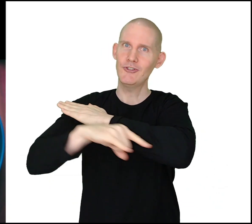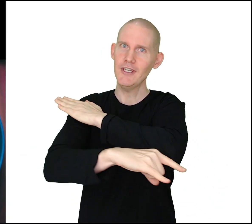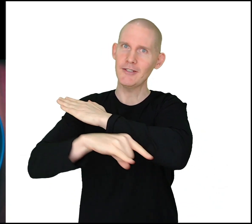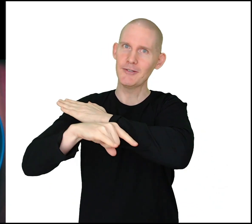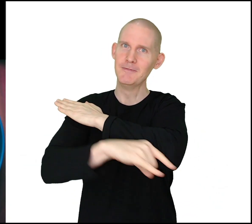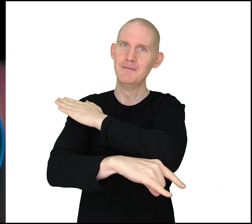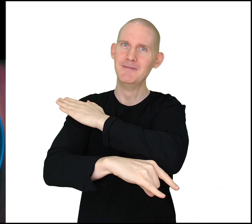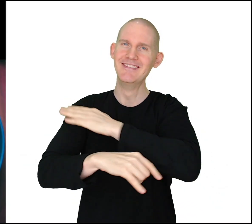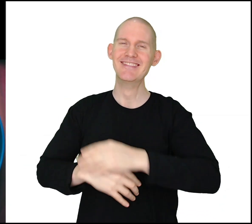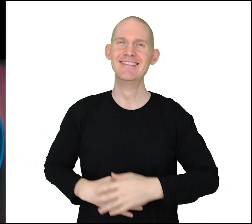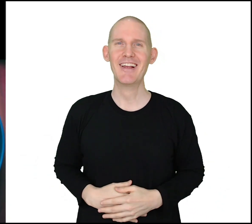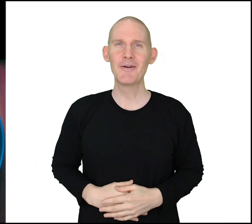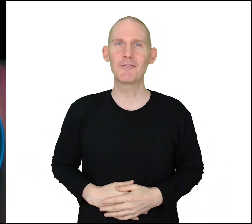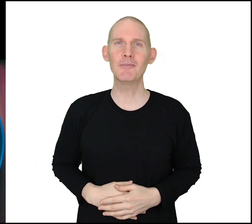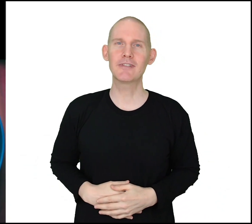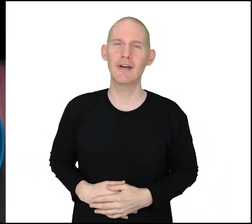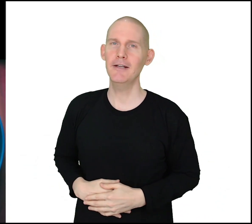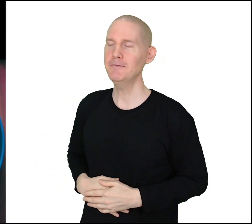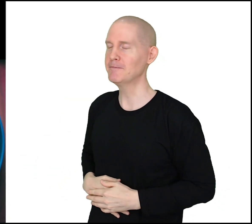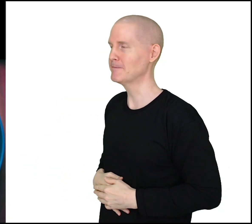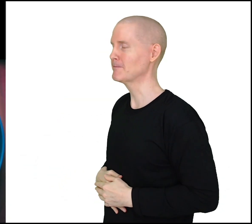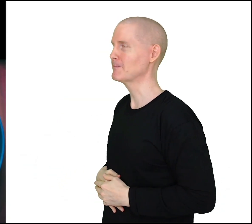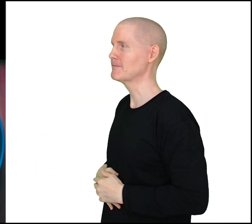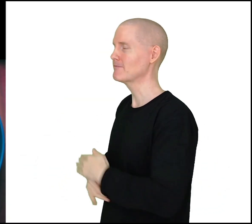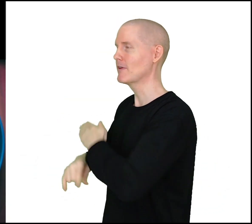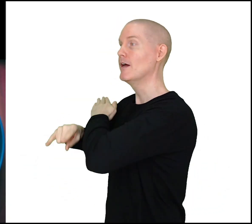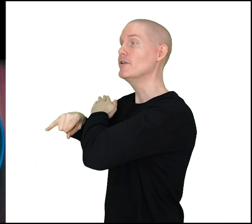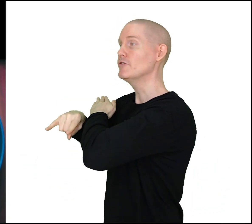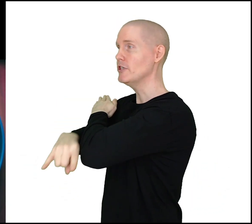Cheat. From the side, cheat.